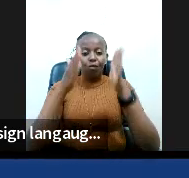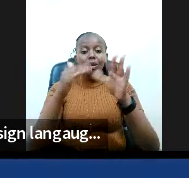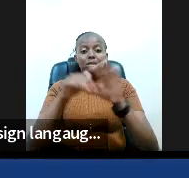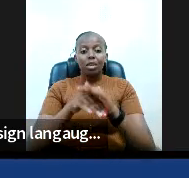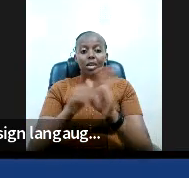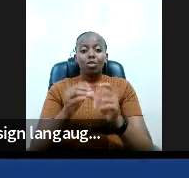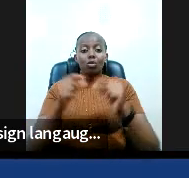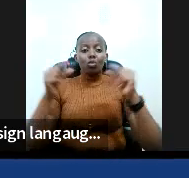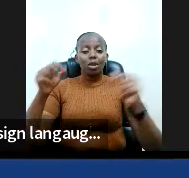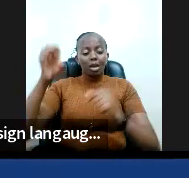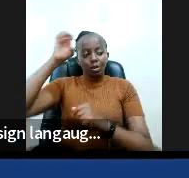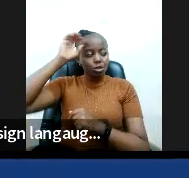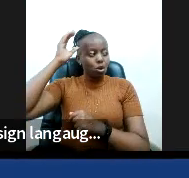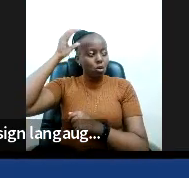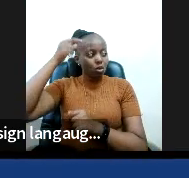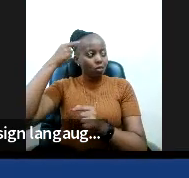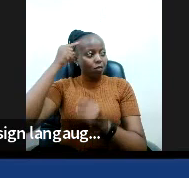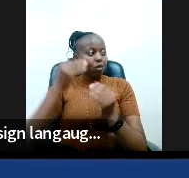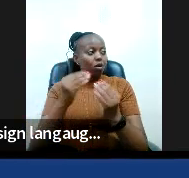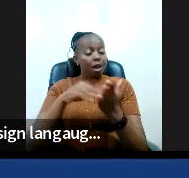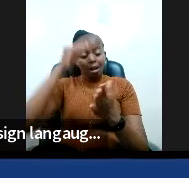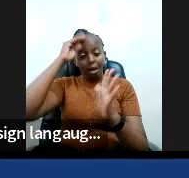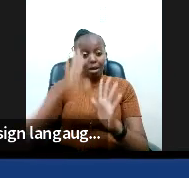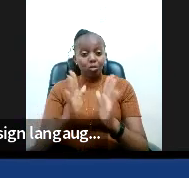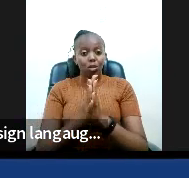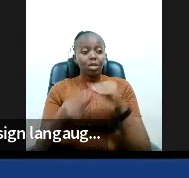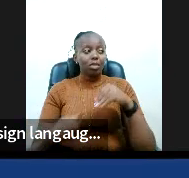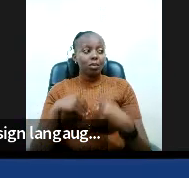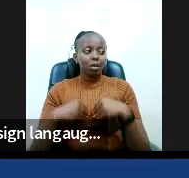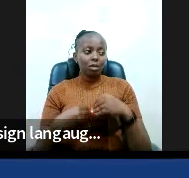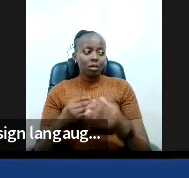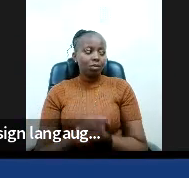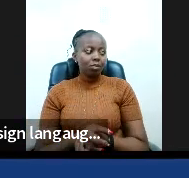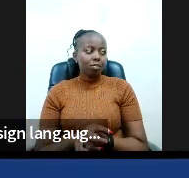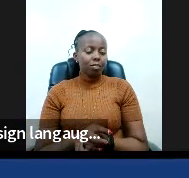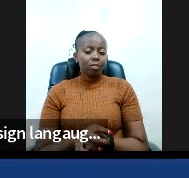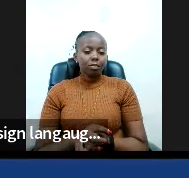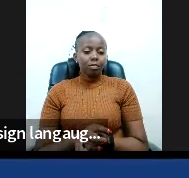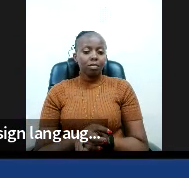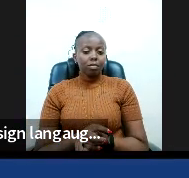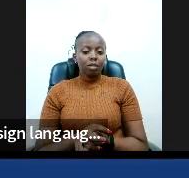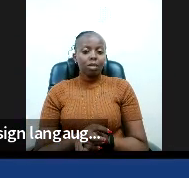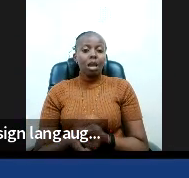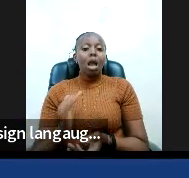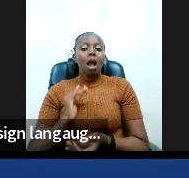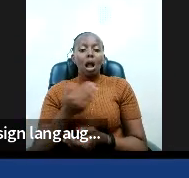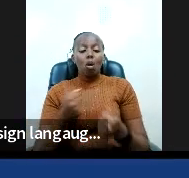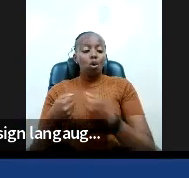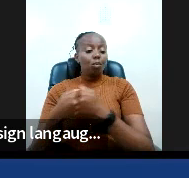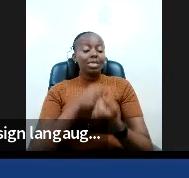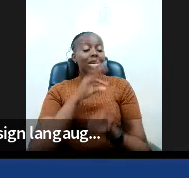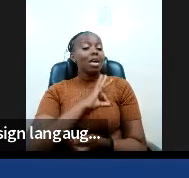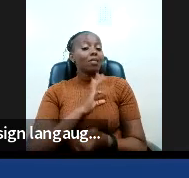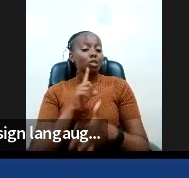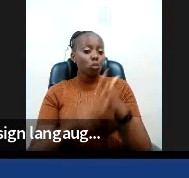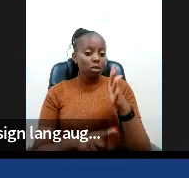immersive educational content for learners with disabilities. Our competitive advantage